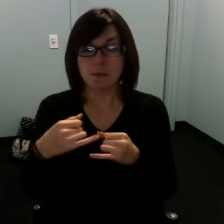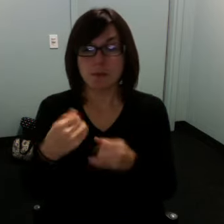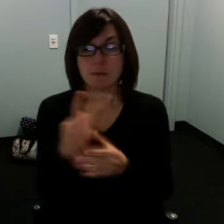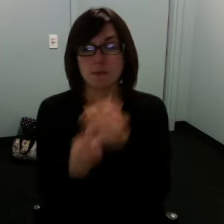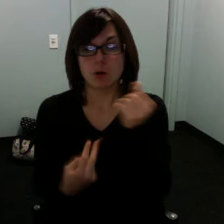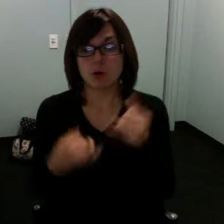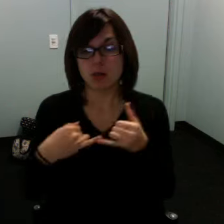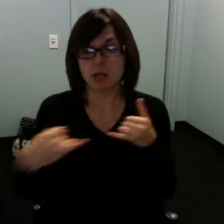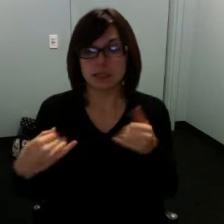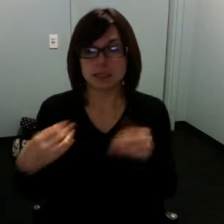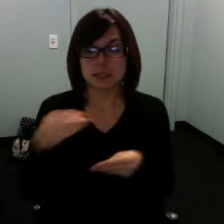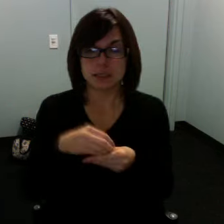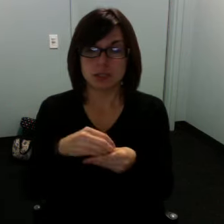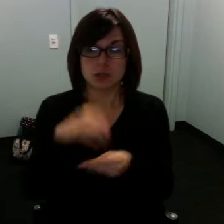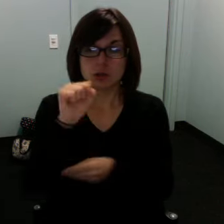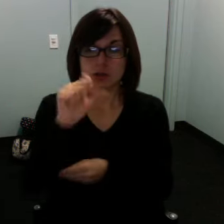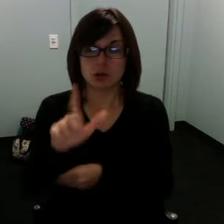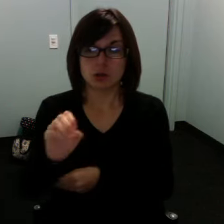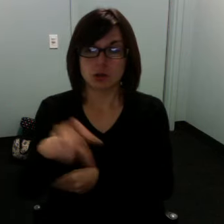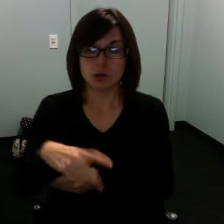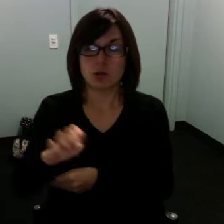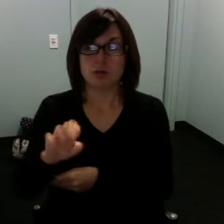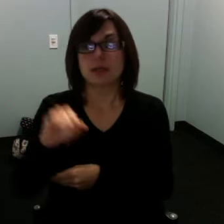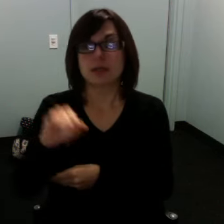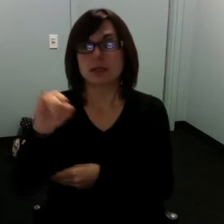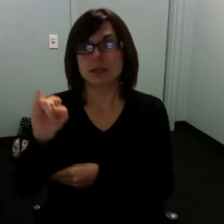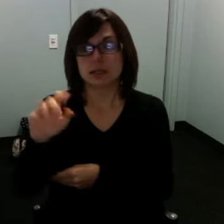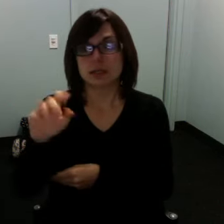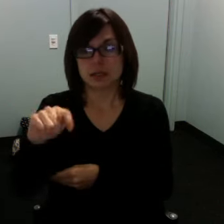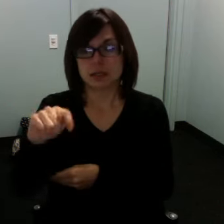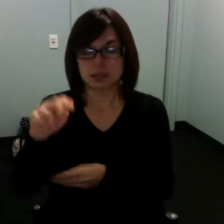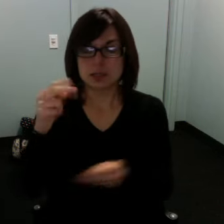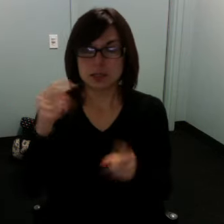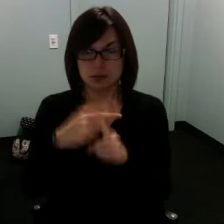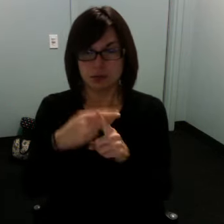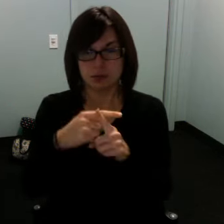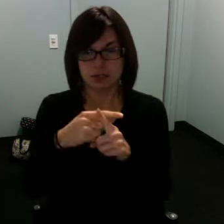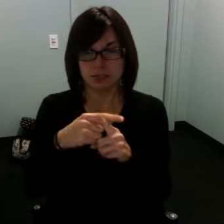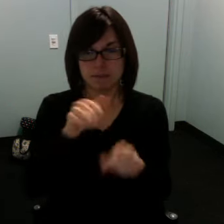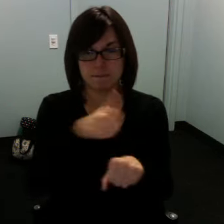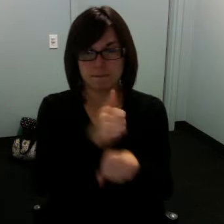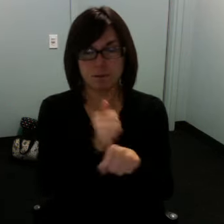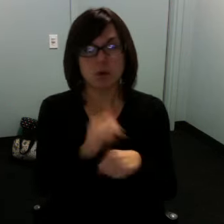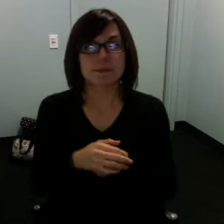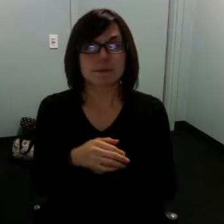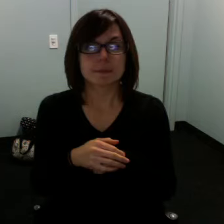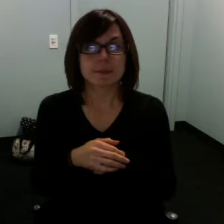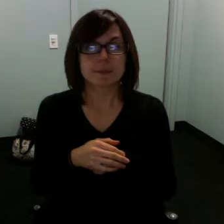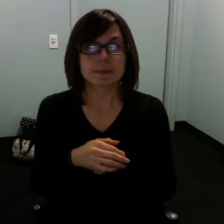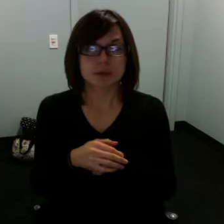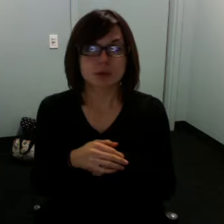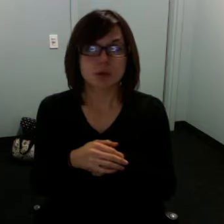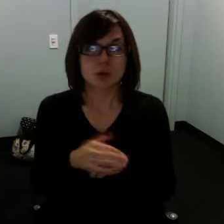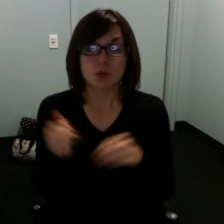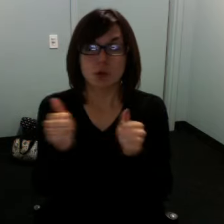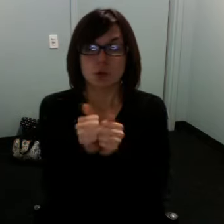the intercepts of both lines are, and you can figure out another point on each line using the slope, and then you can just connect